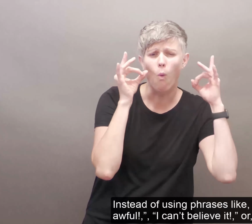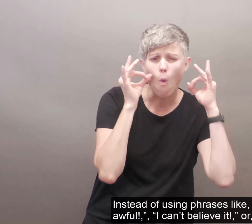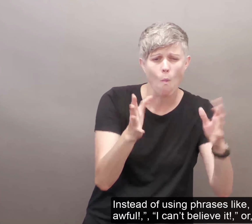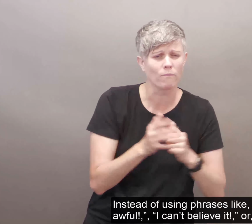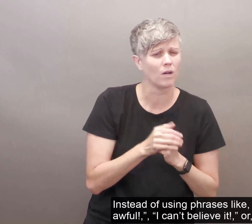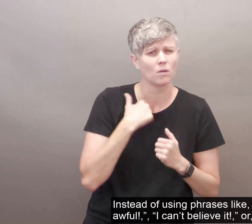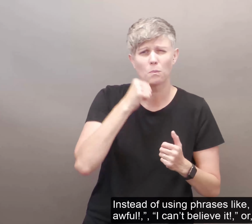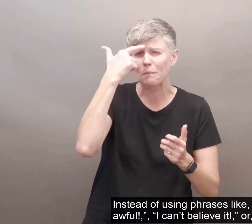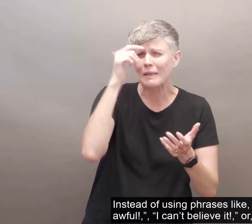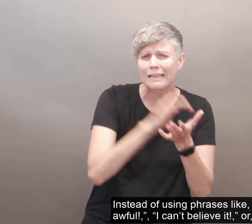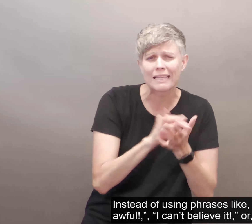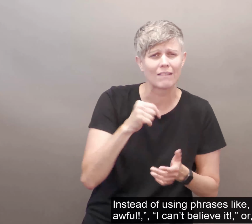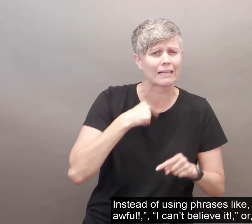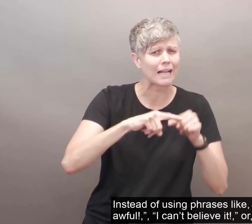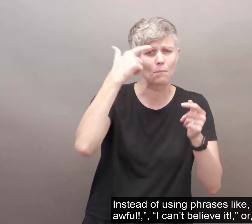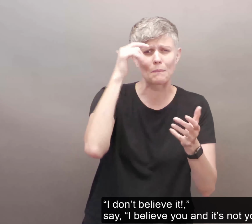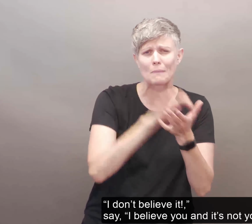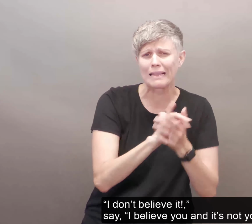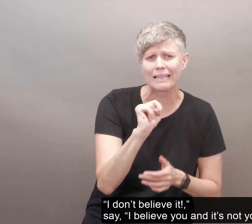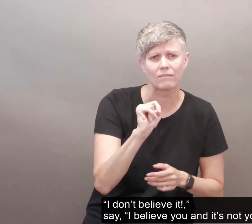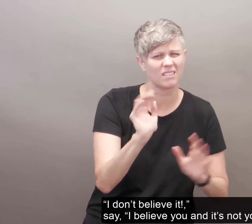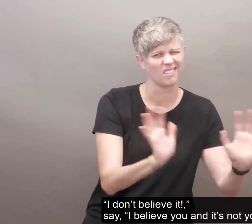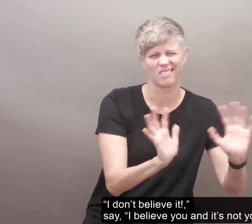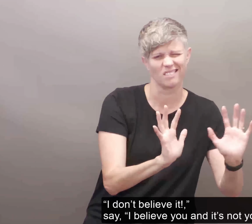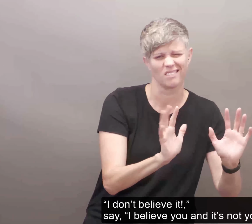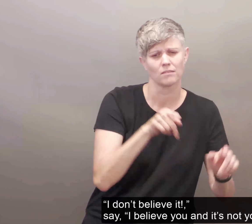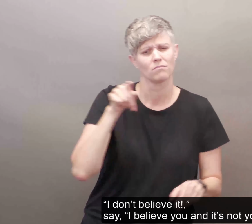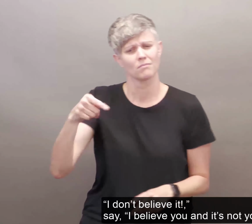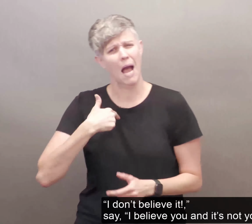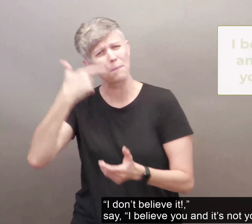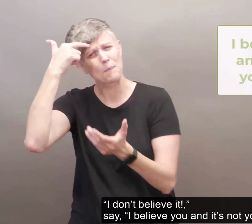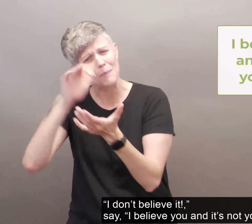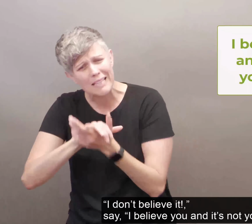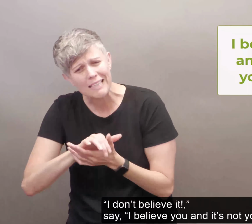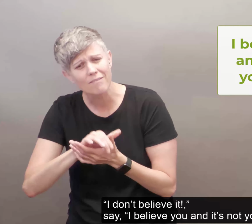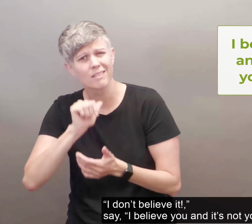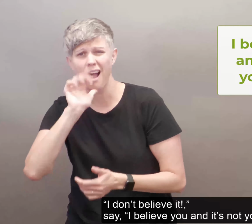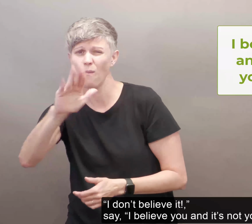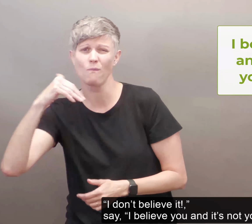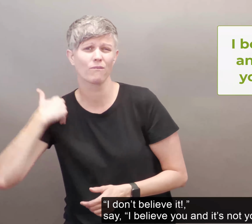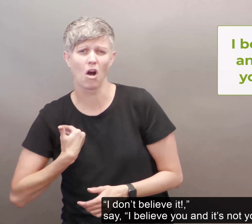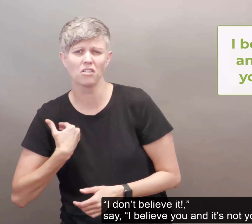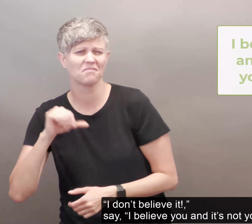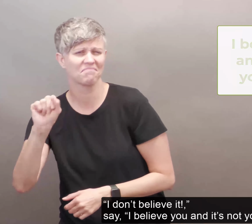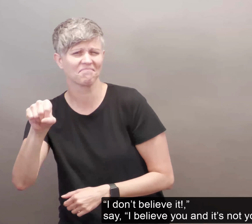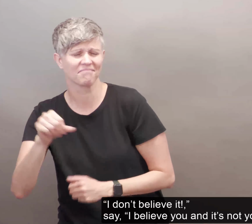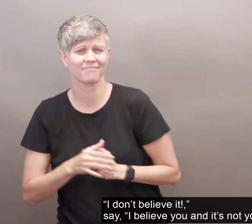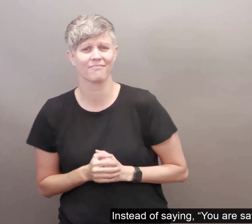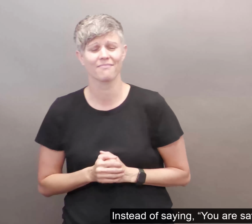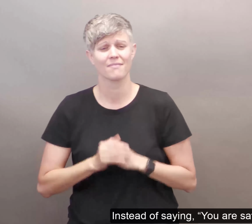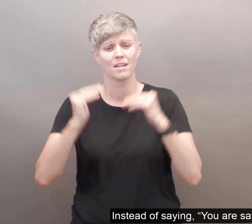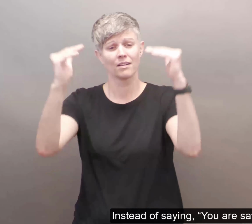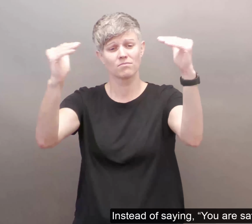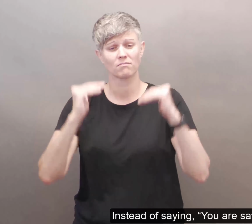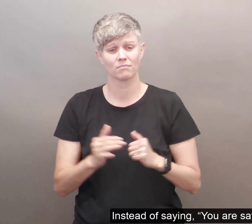"That's awful," or "I can't believe it," or "I don't believe it," say, "I believe you and it's not your fault." Instead of saying, "You